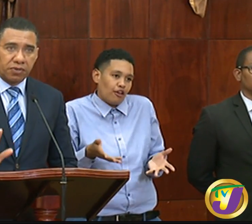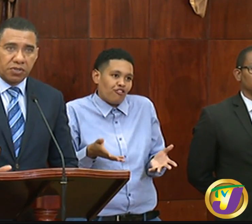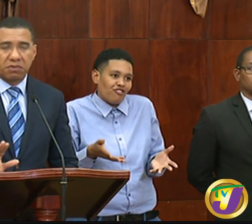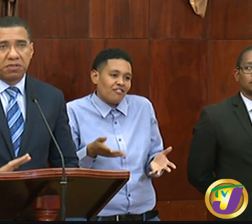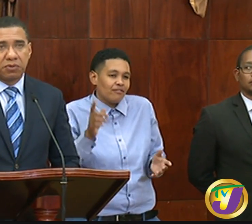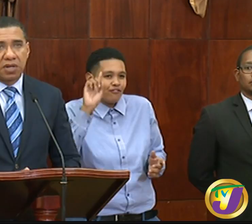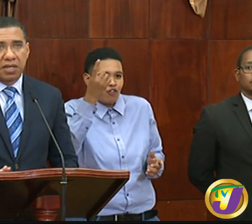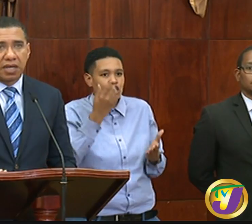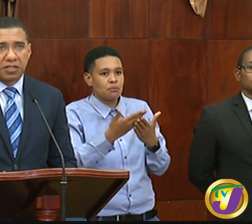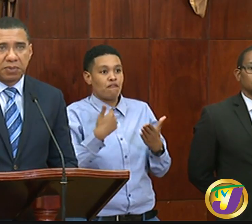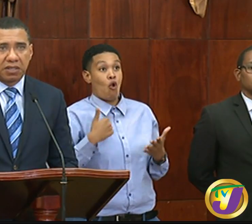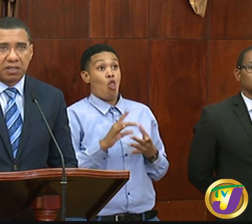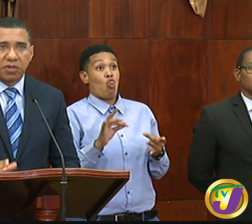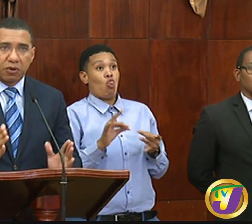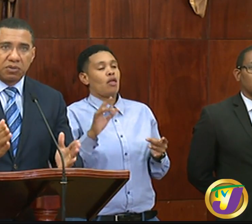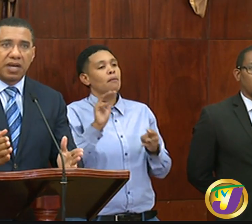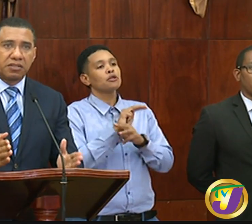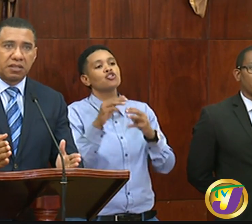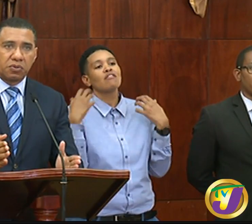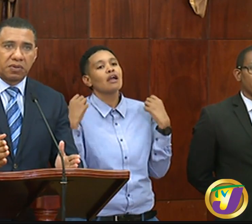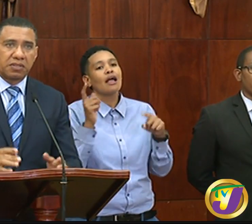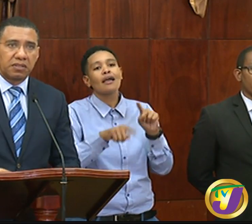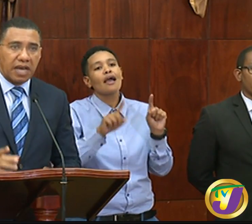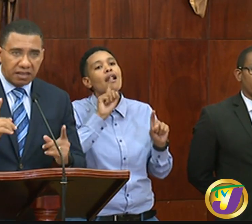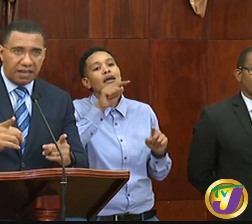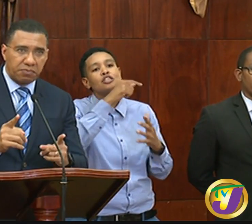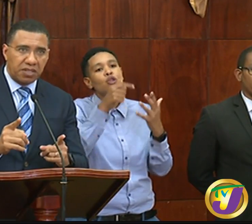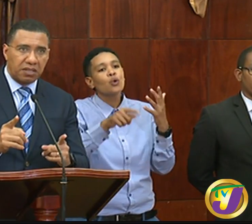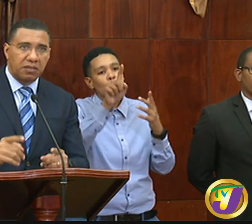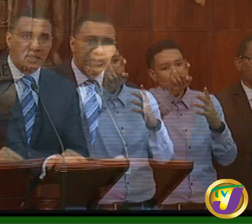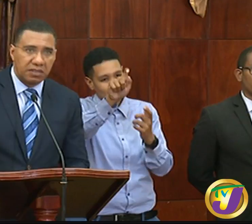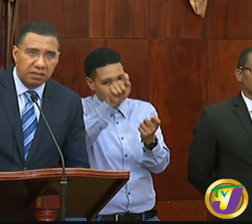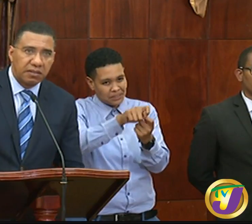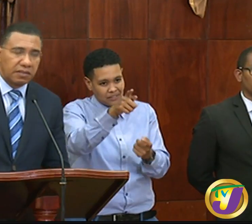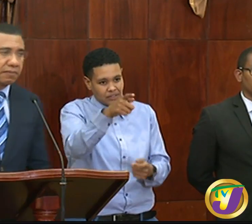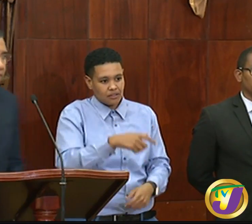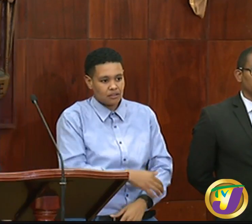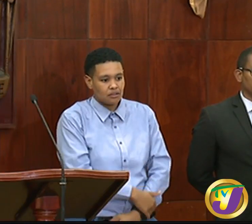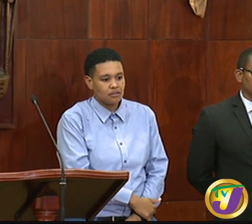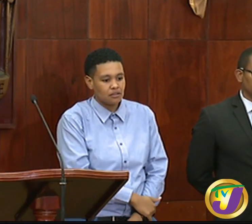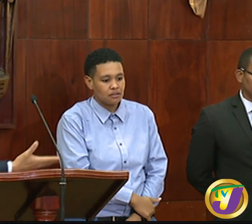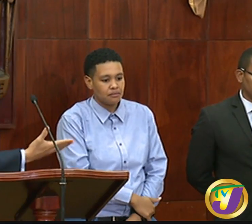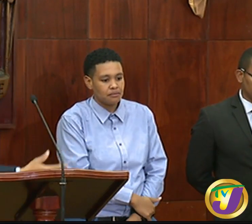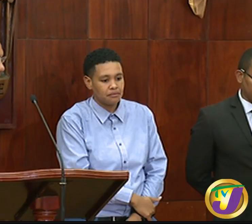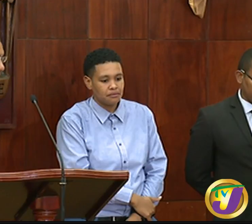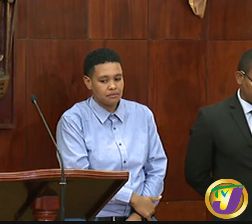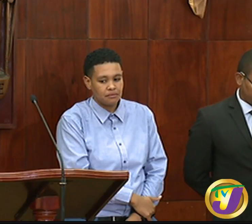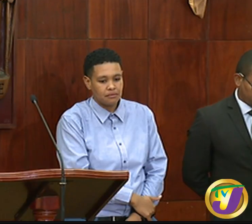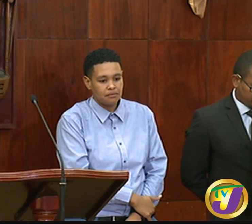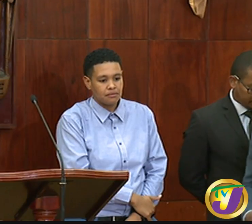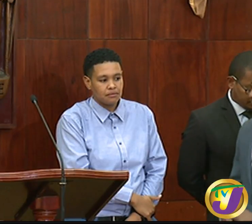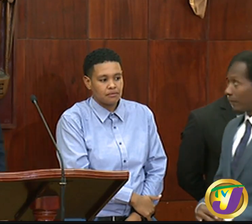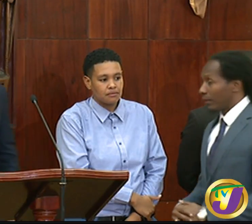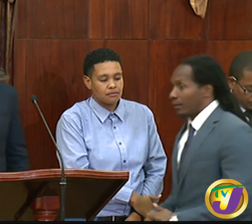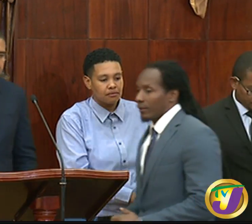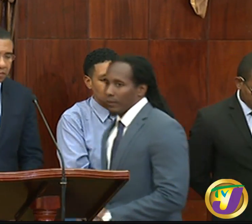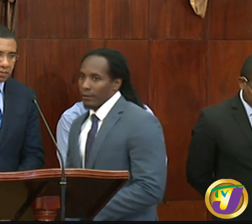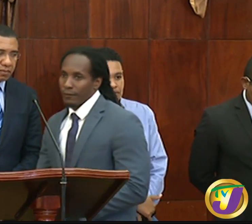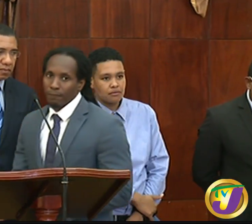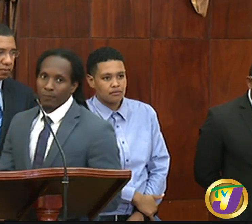issues first before I speak on them. So I couldn't answer those questions, that particular question. PS, Minister, if you could.